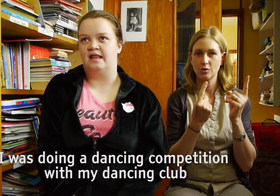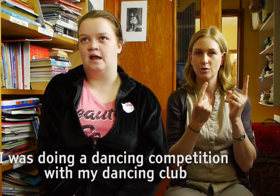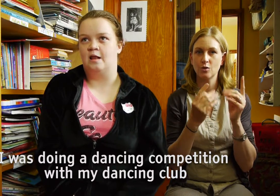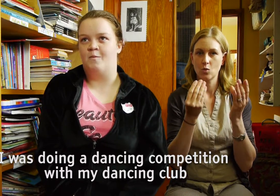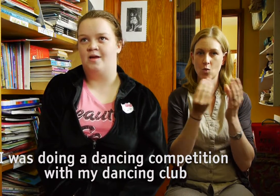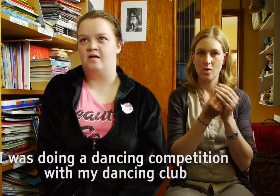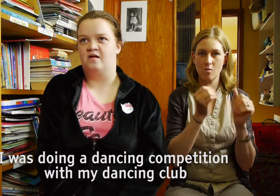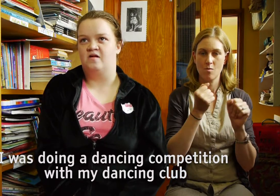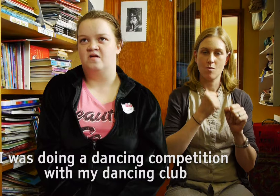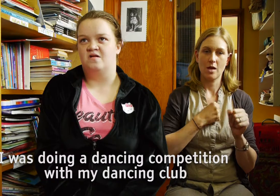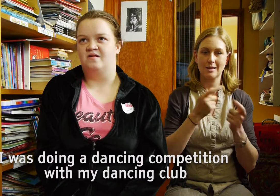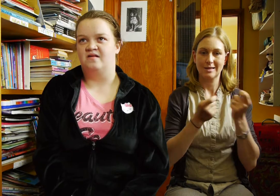Santa Club.